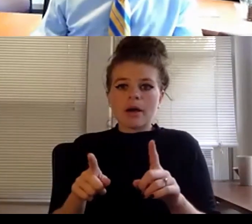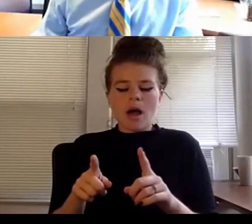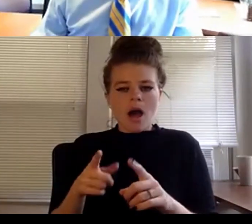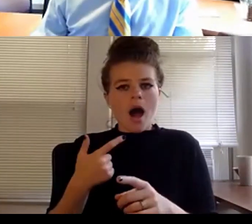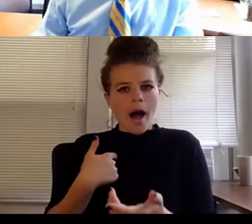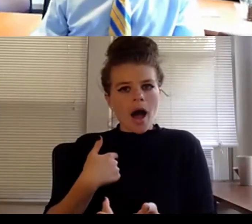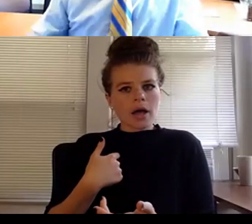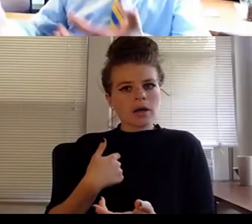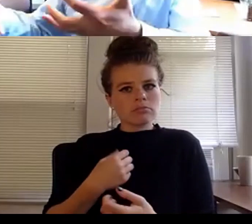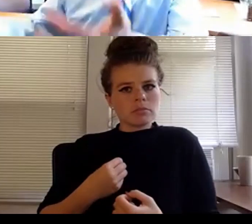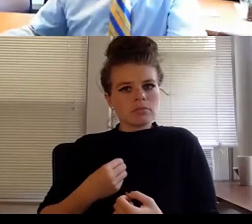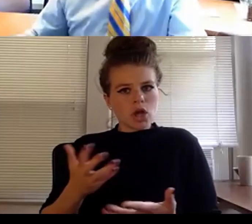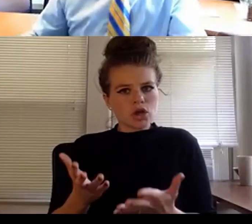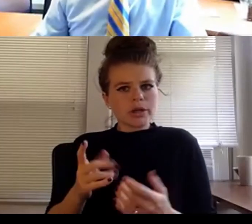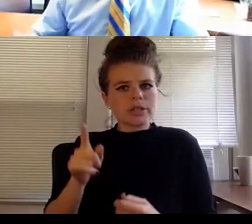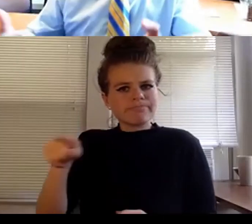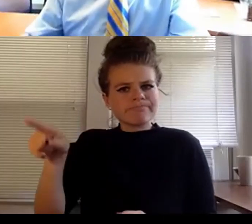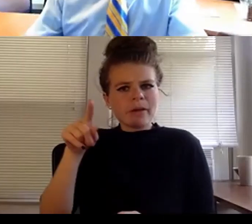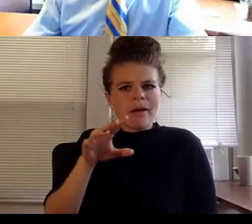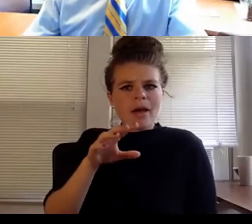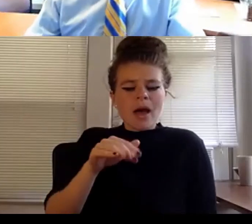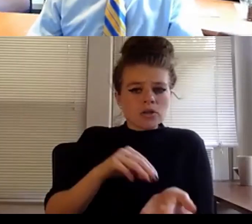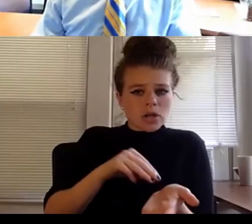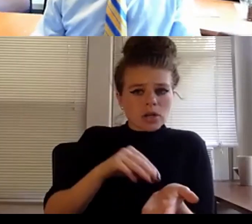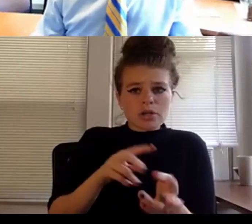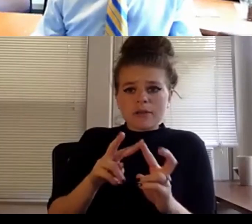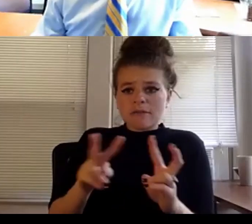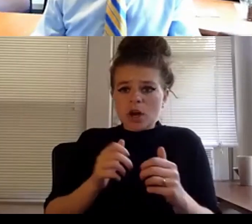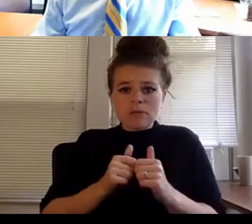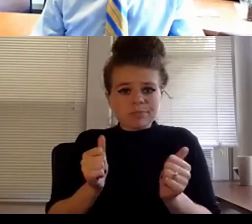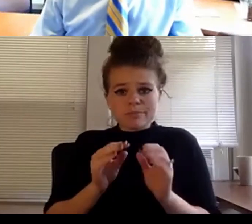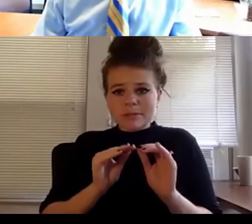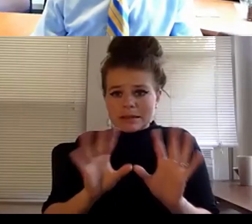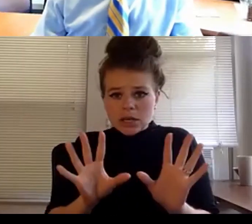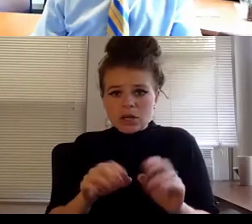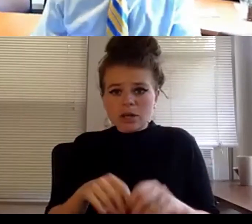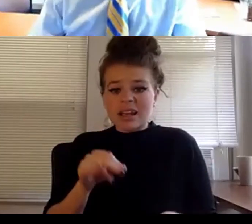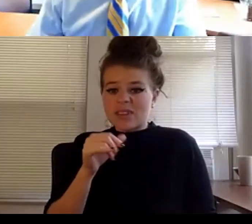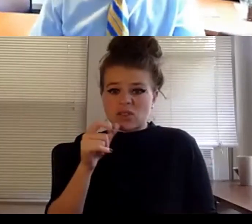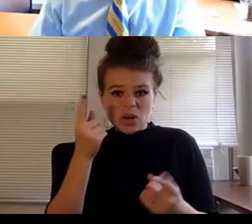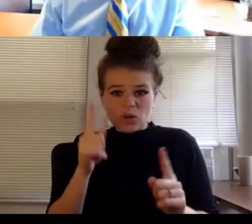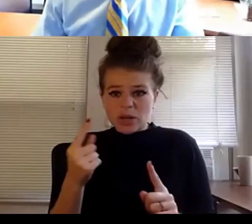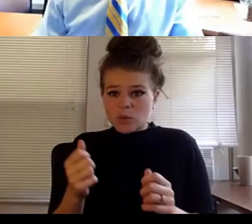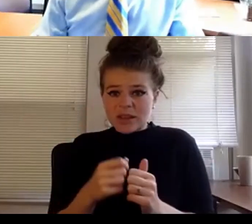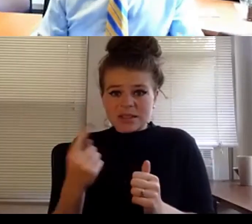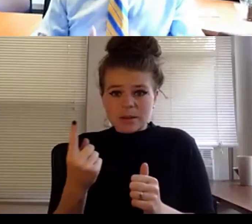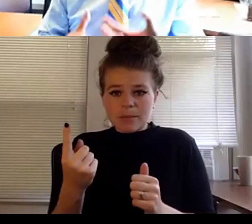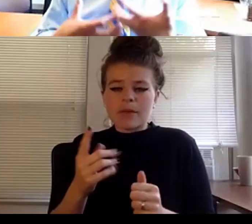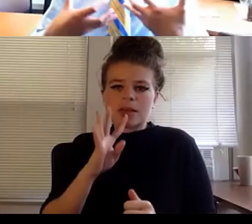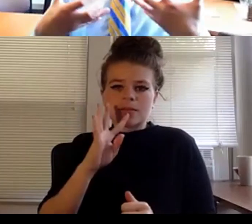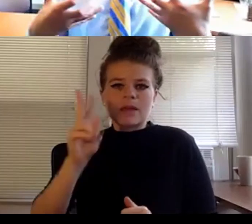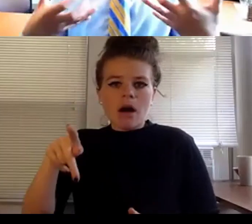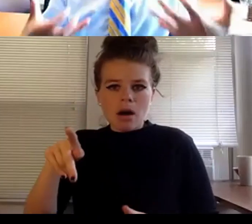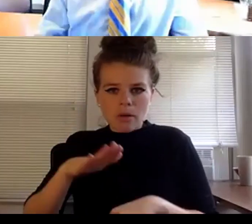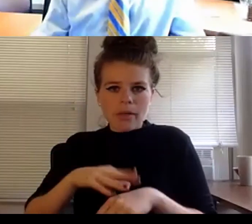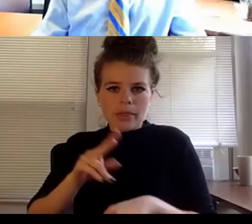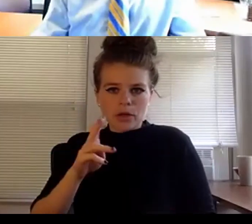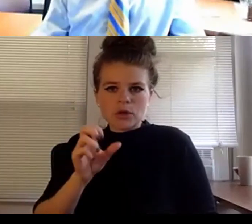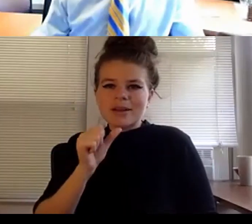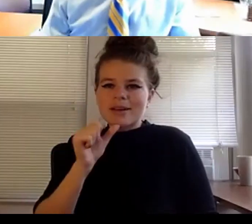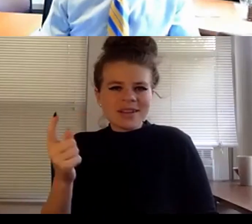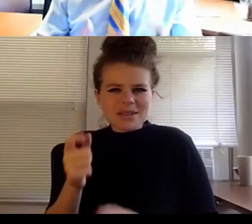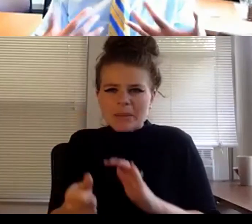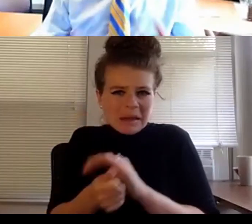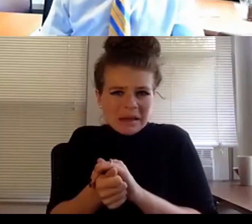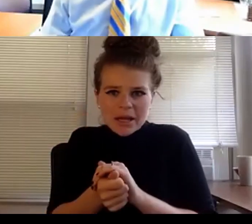what's going on. Right. The physicians are very transparent. If they don't agree with something, they speak up. It's on the news. So it's not like something that's being hidden.